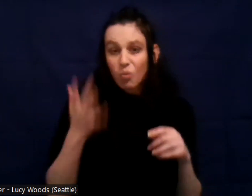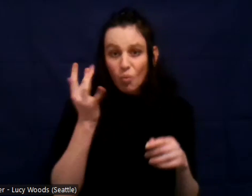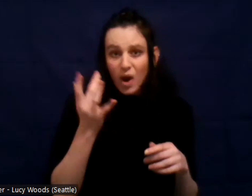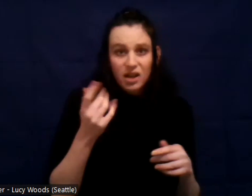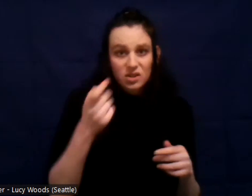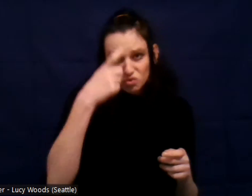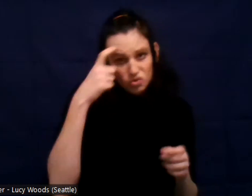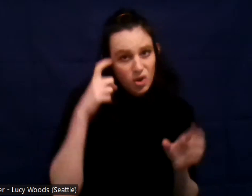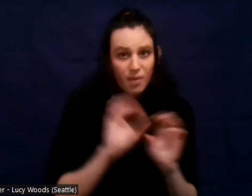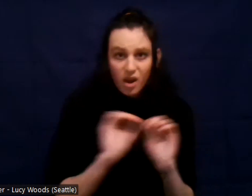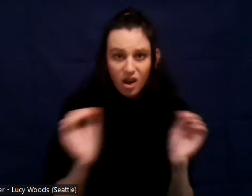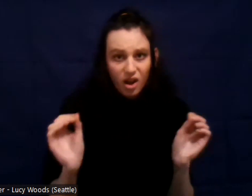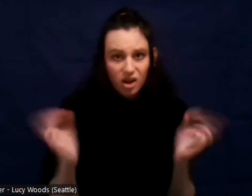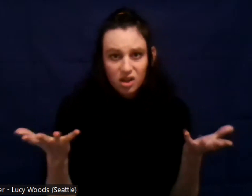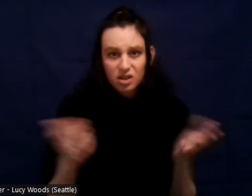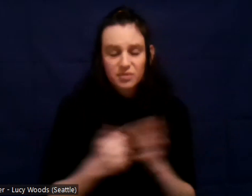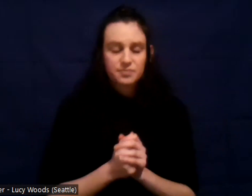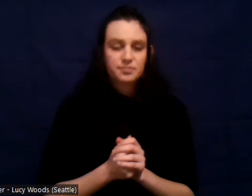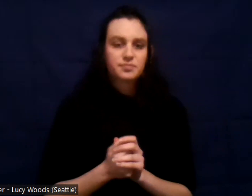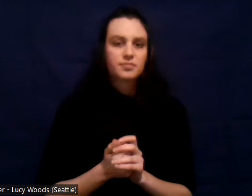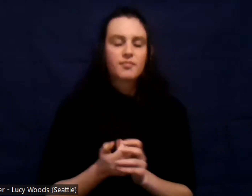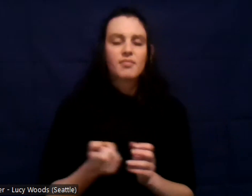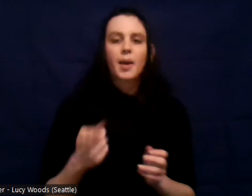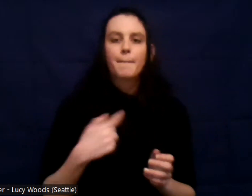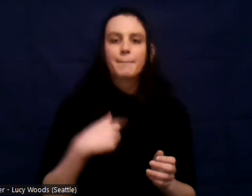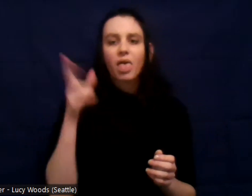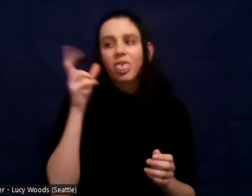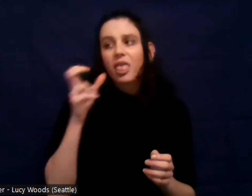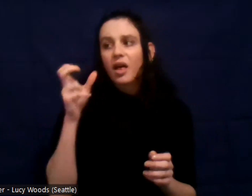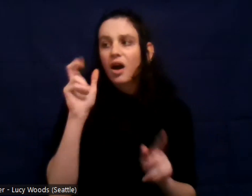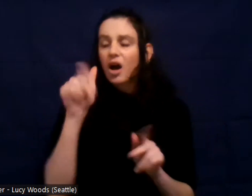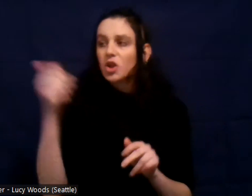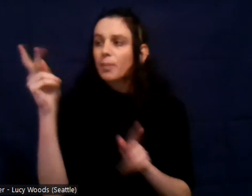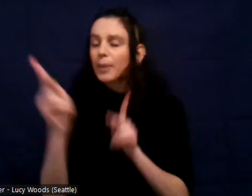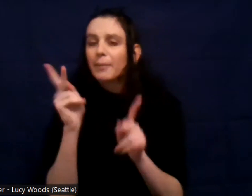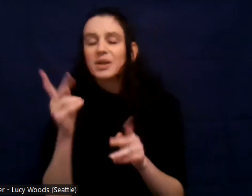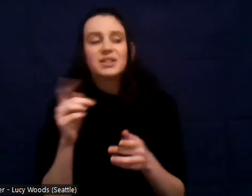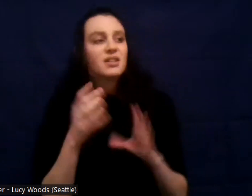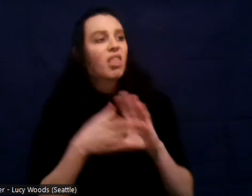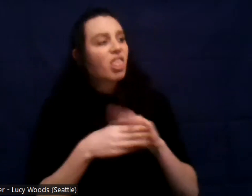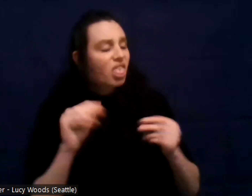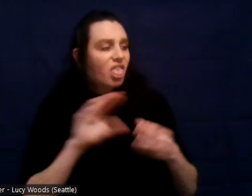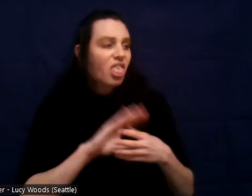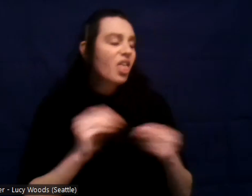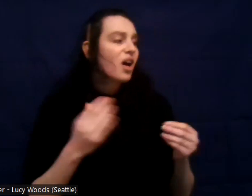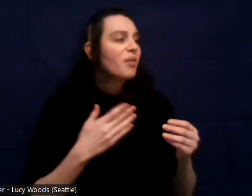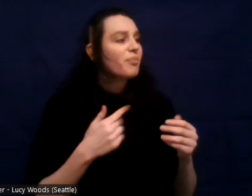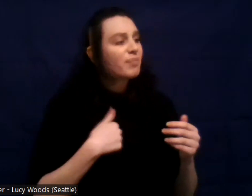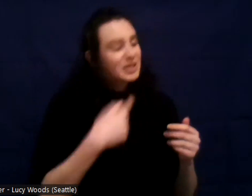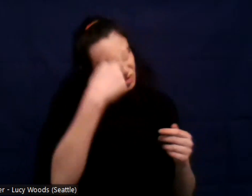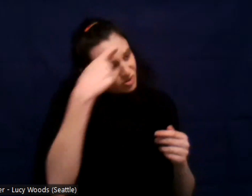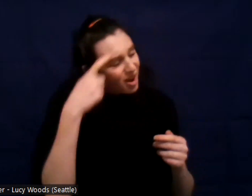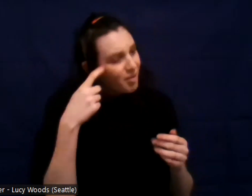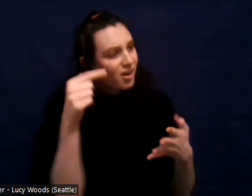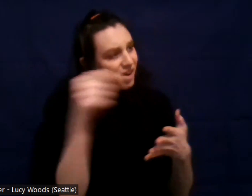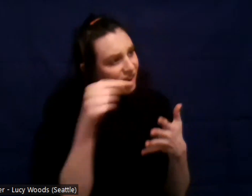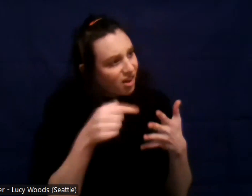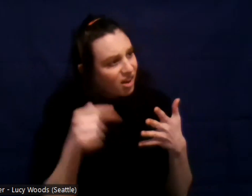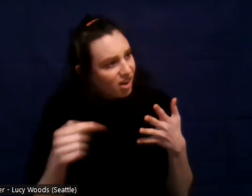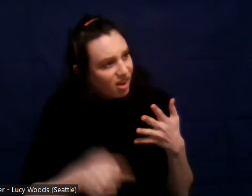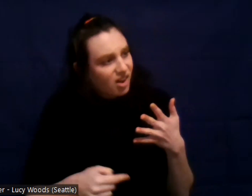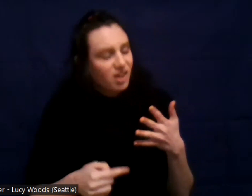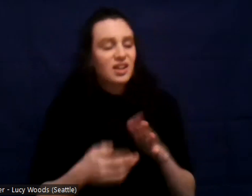many things happened in their lives, and that's why they're this way. And